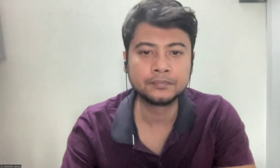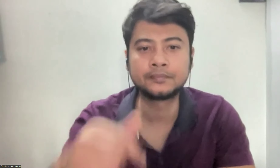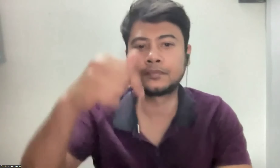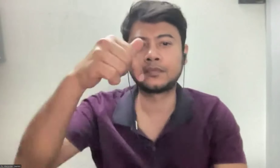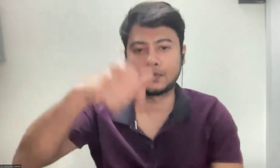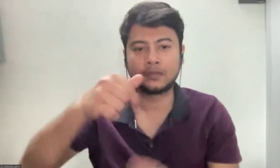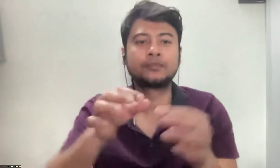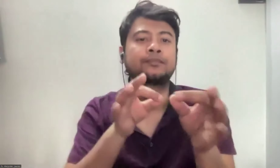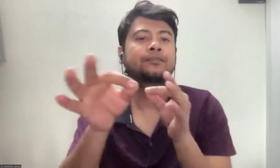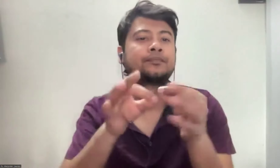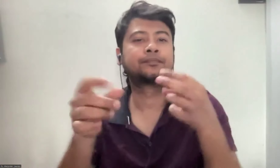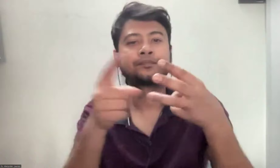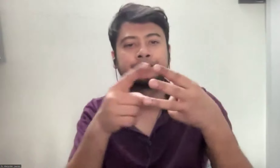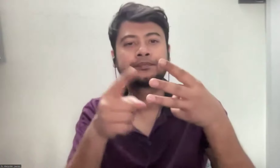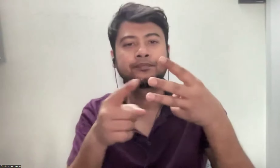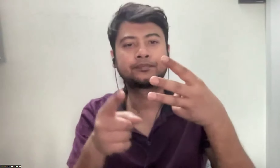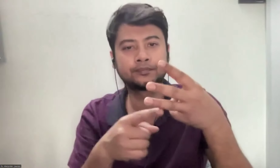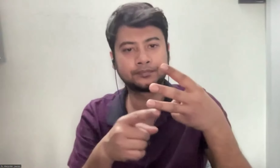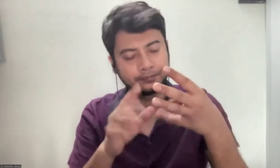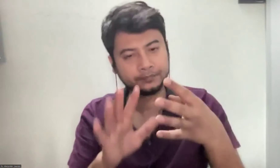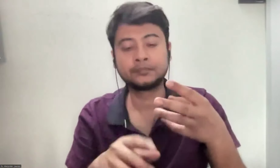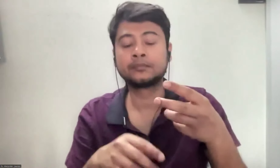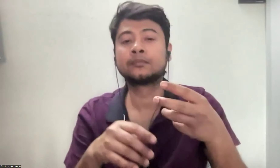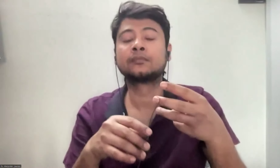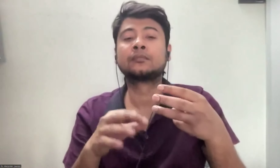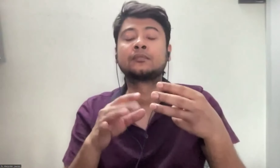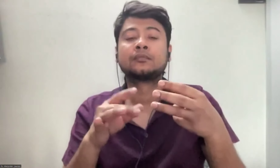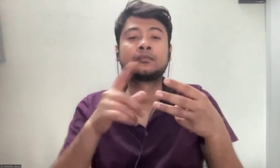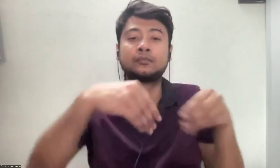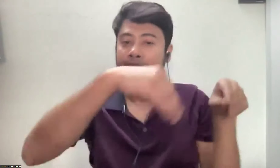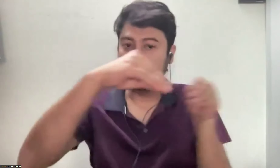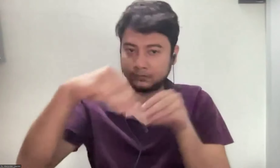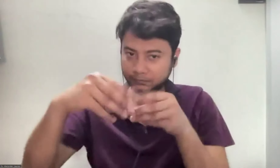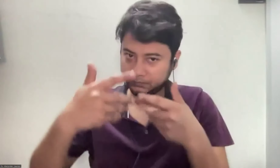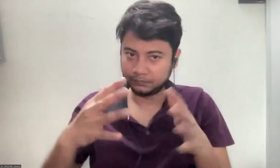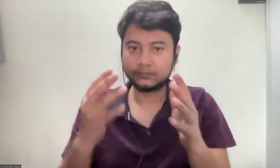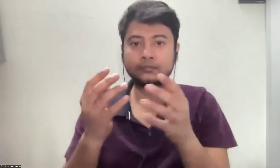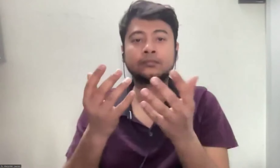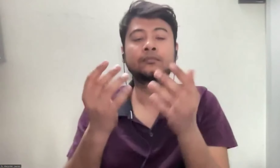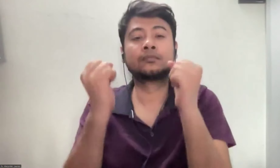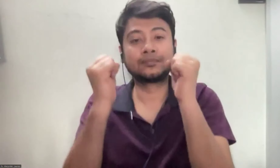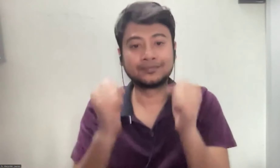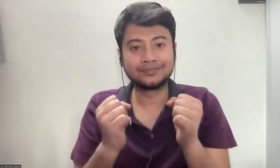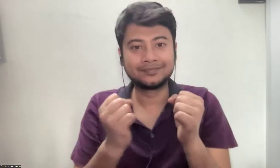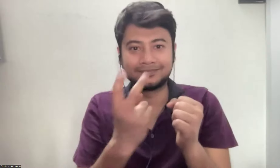Okay. So now, first of all, we need a plate. Usually we use brass